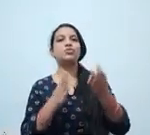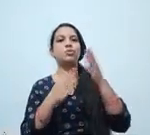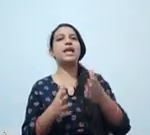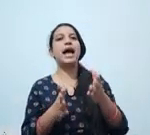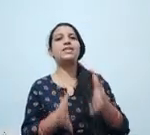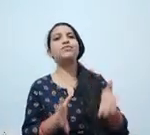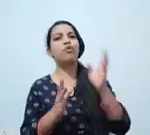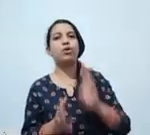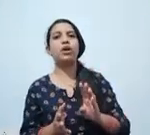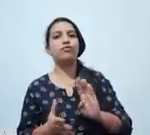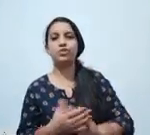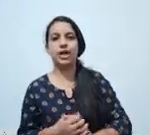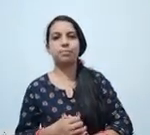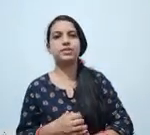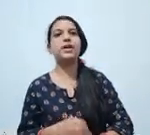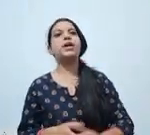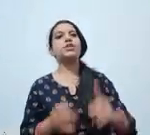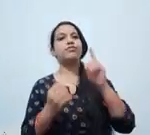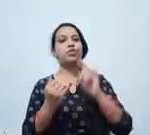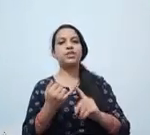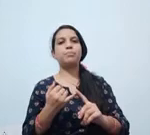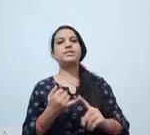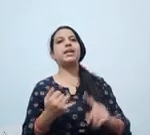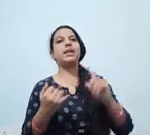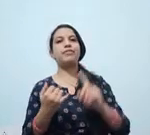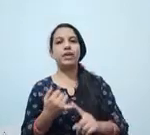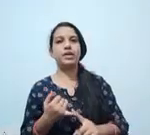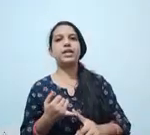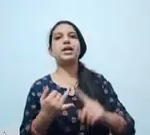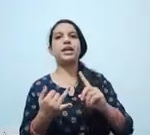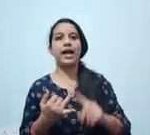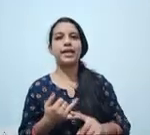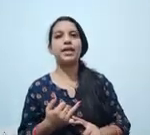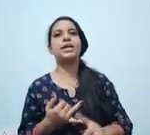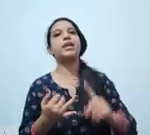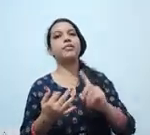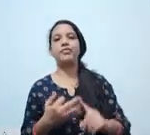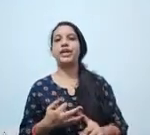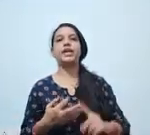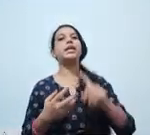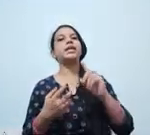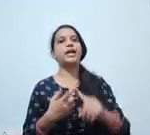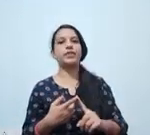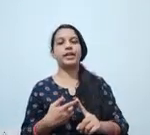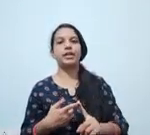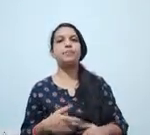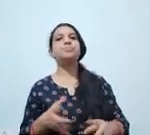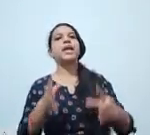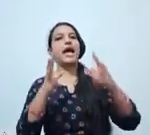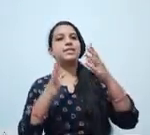total has four chambers. Now, the four chambers are left atria, right atria, left ventricle and right ventricle. As